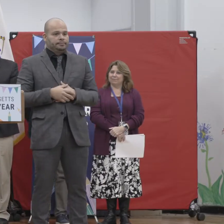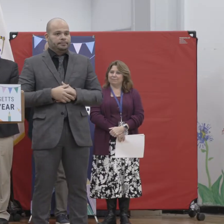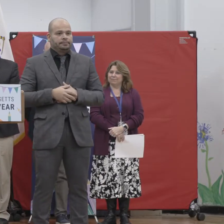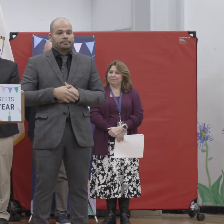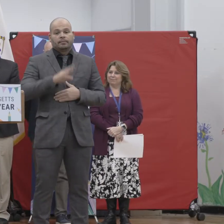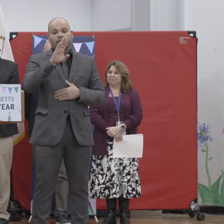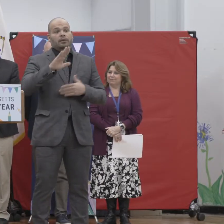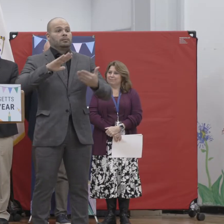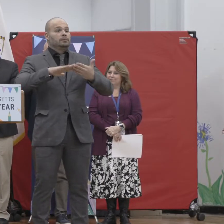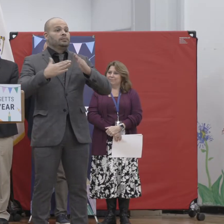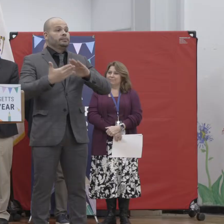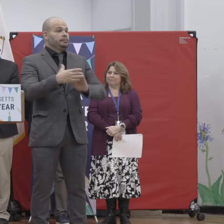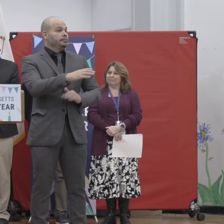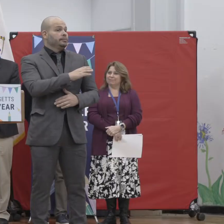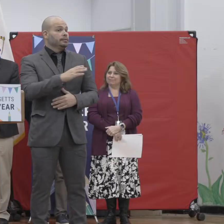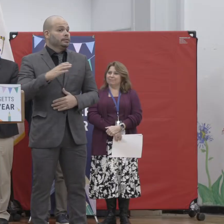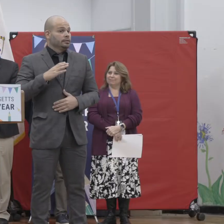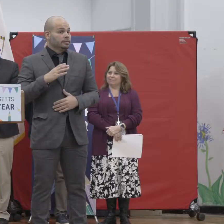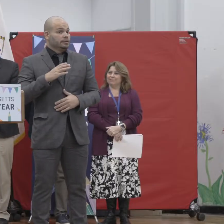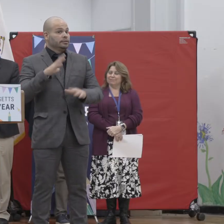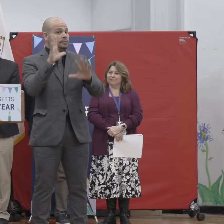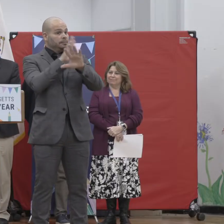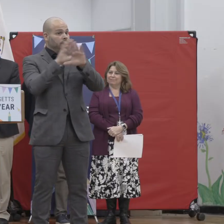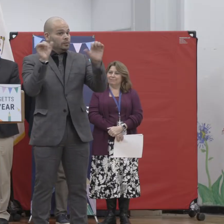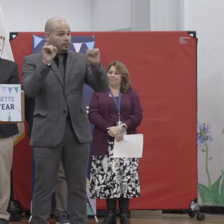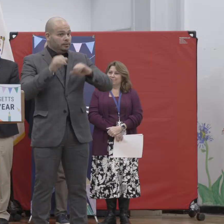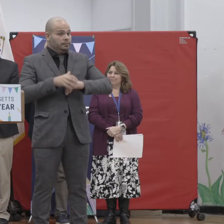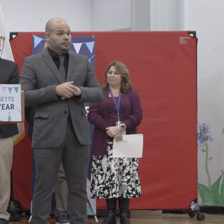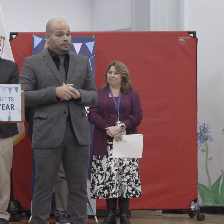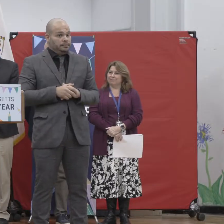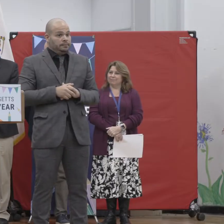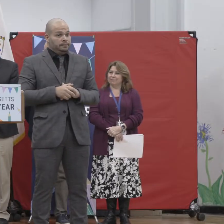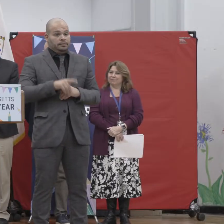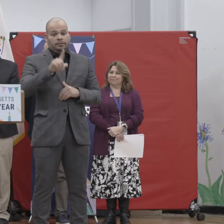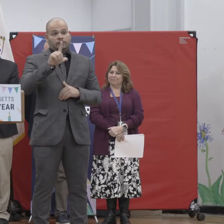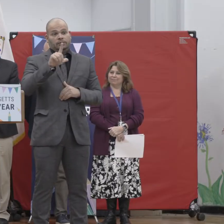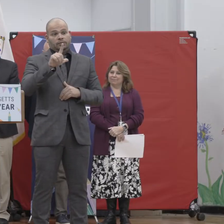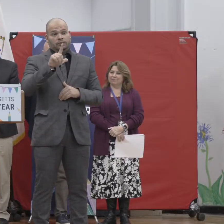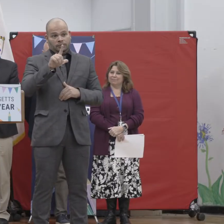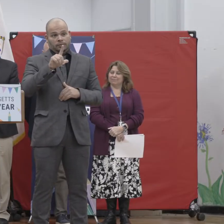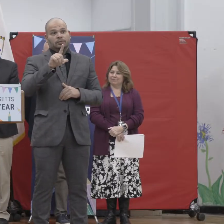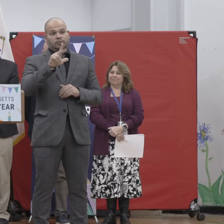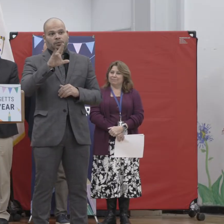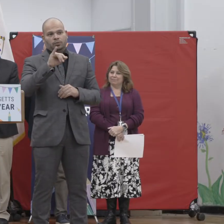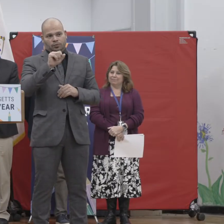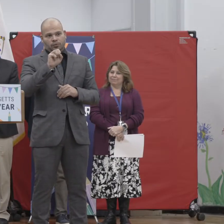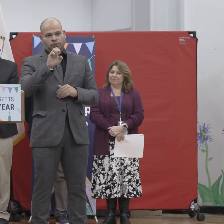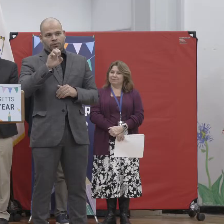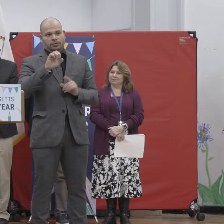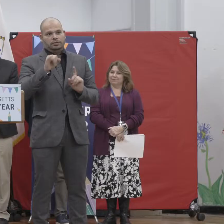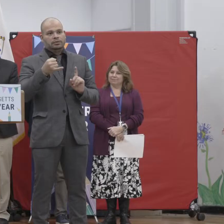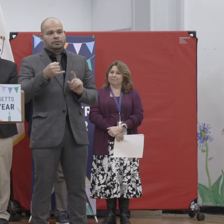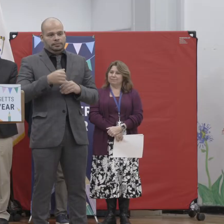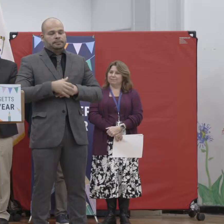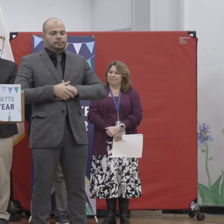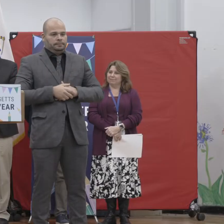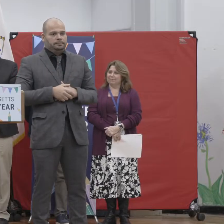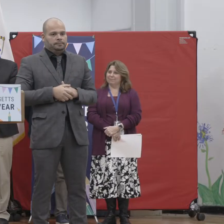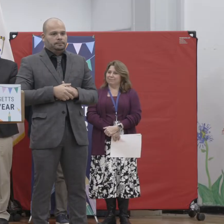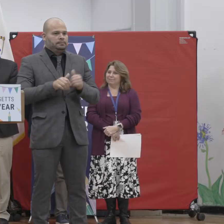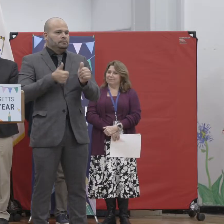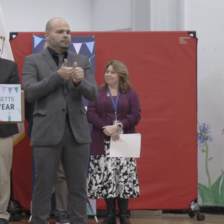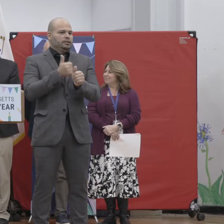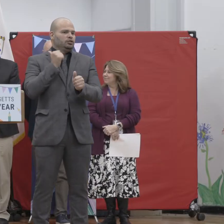Louijeune. We also have the president of the American Federation of Teachers from Massachusetts, Jessica